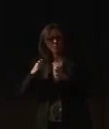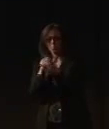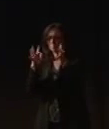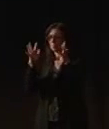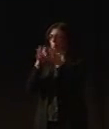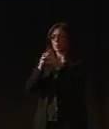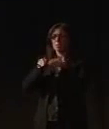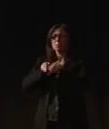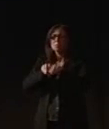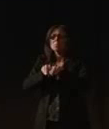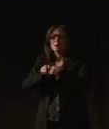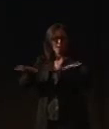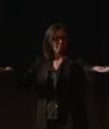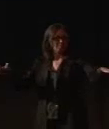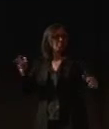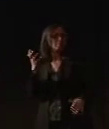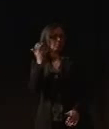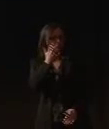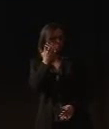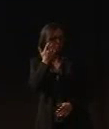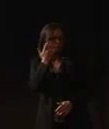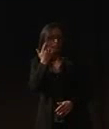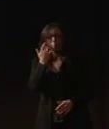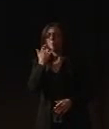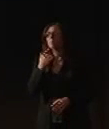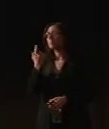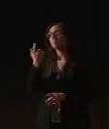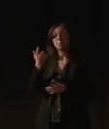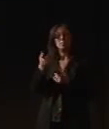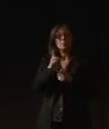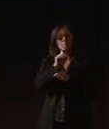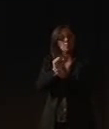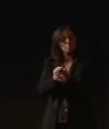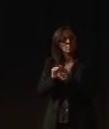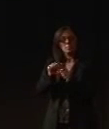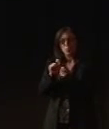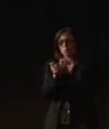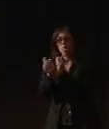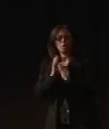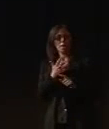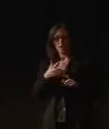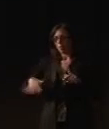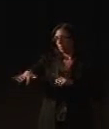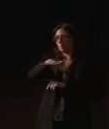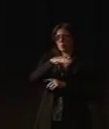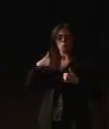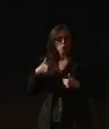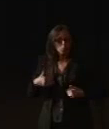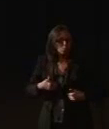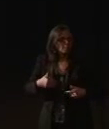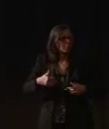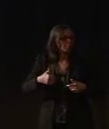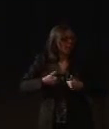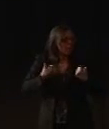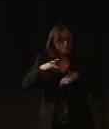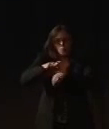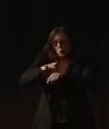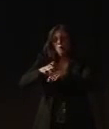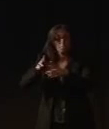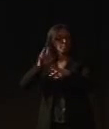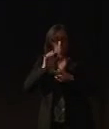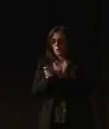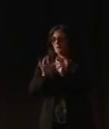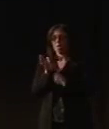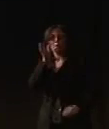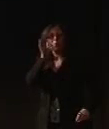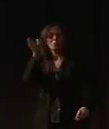Technology is having a key role in shaping our society and our future. I showed with the example of assisted